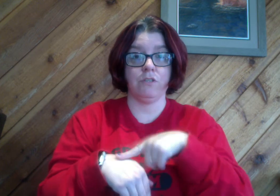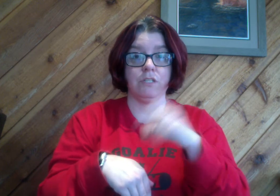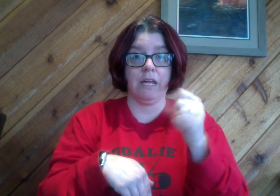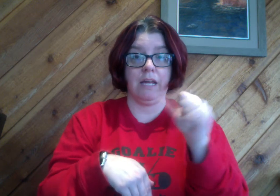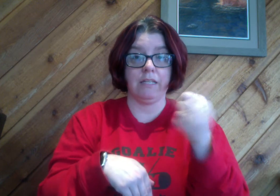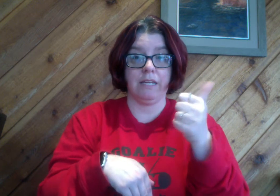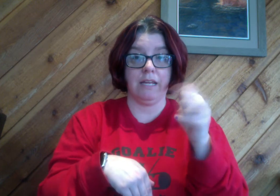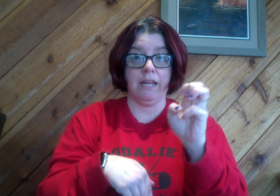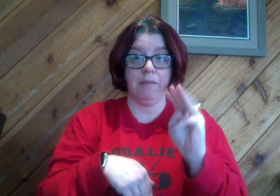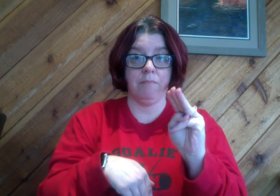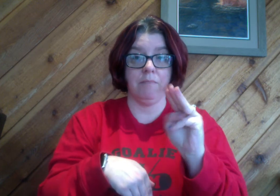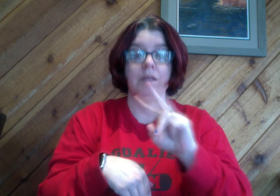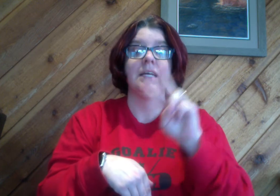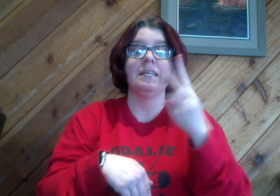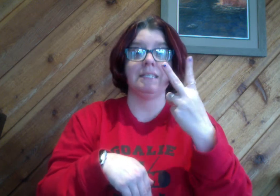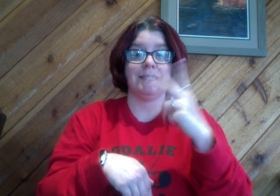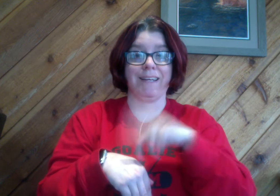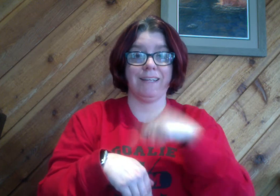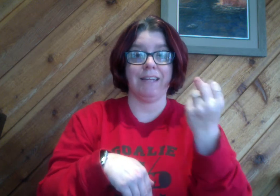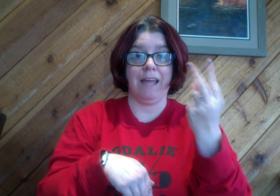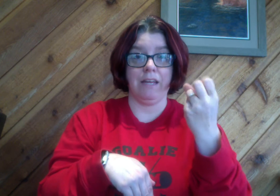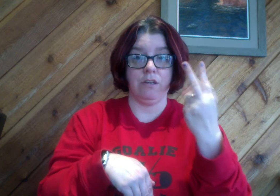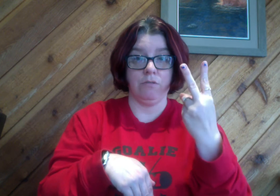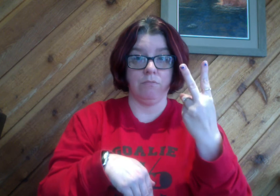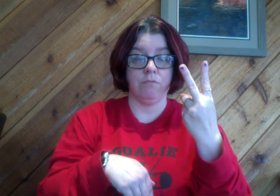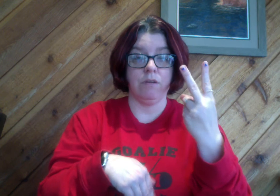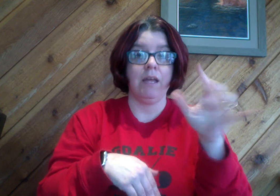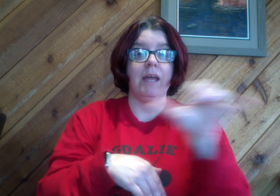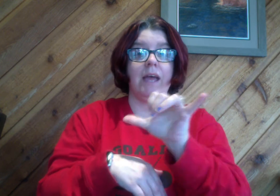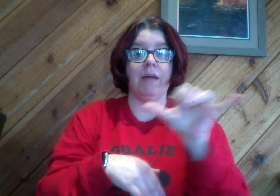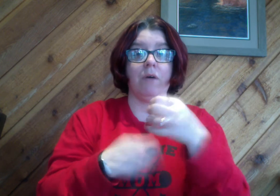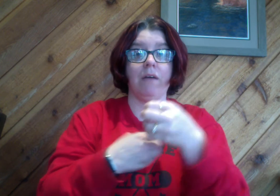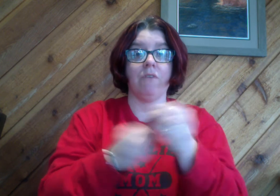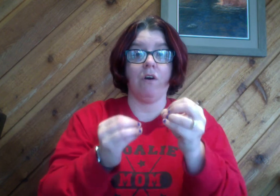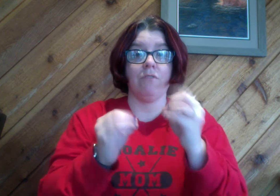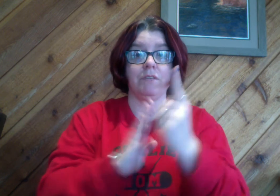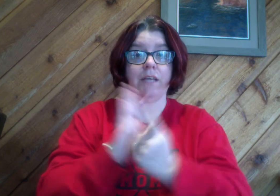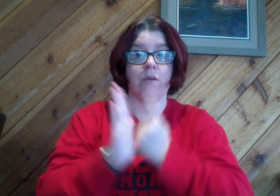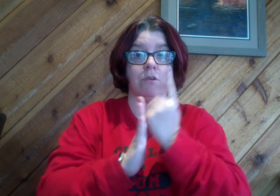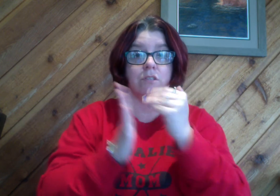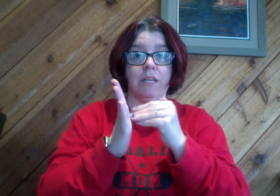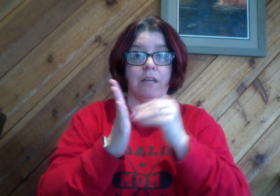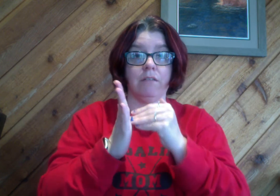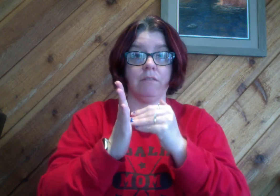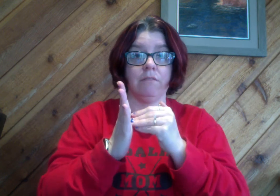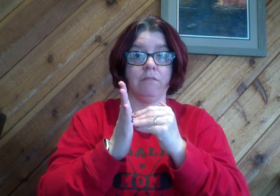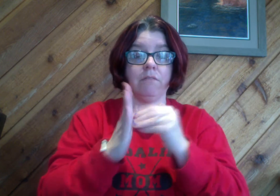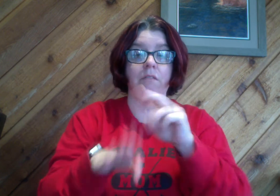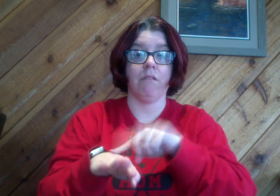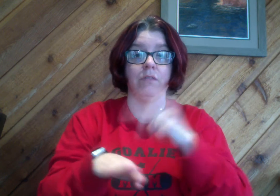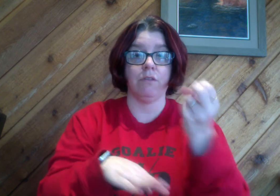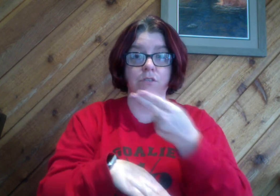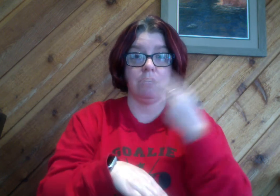at 10 a.m. second at noon and I will have office hours again on Thursday